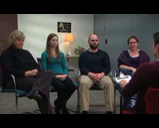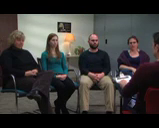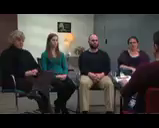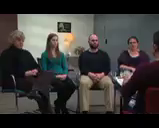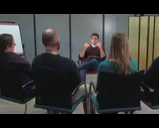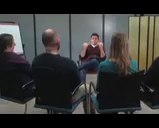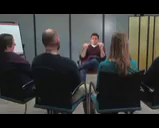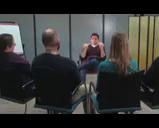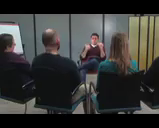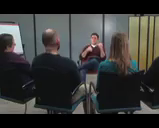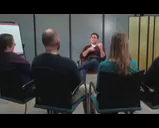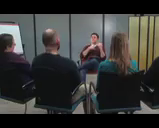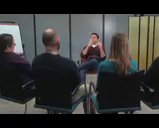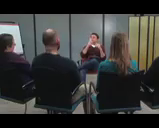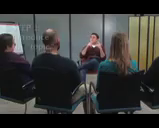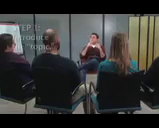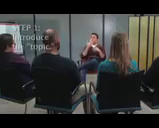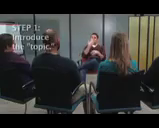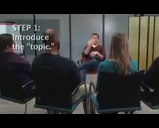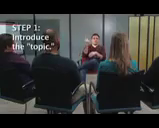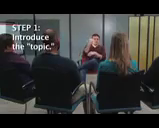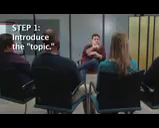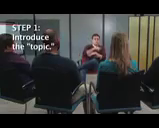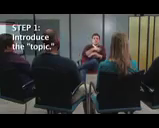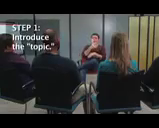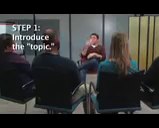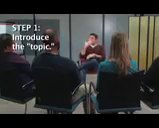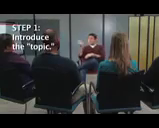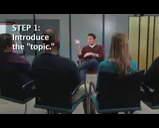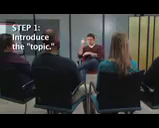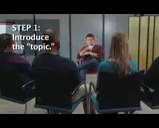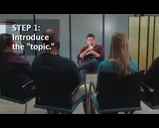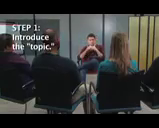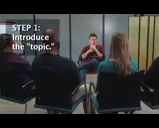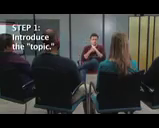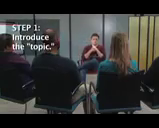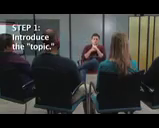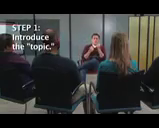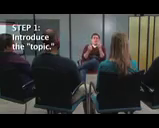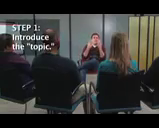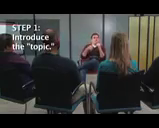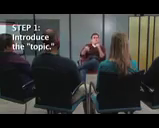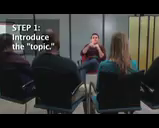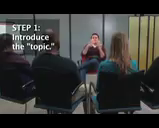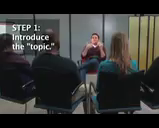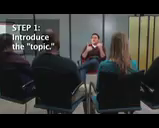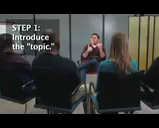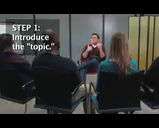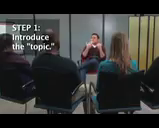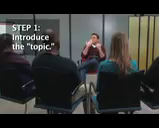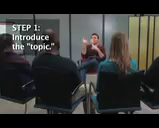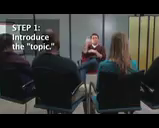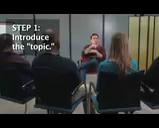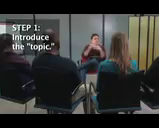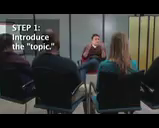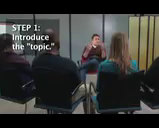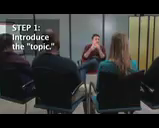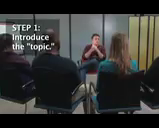So today we want to talk about good days and bad days. How many of you have good days? How many of